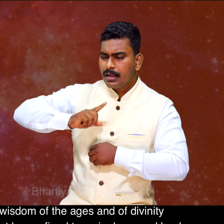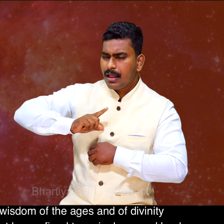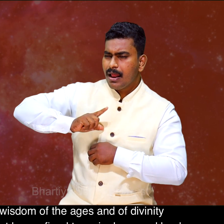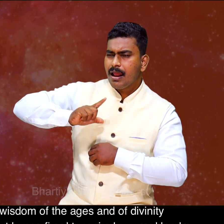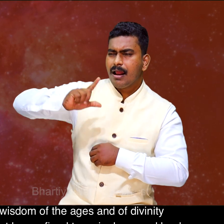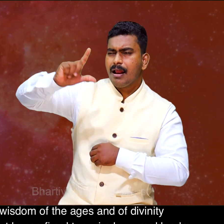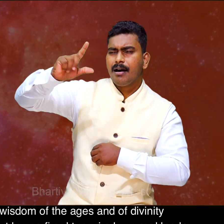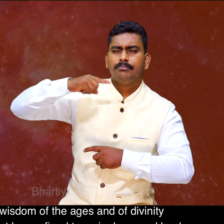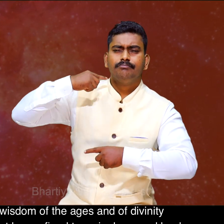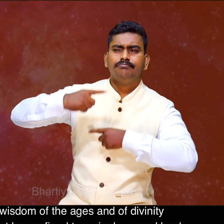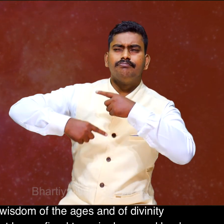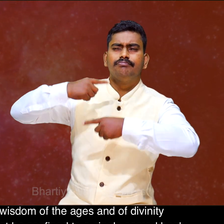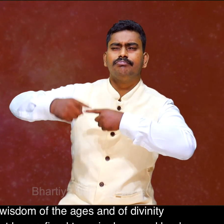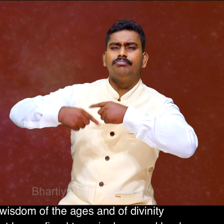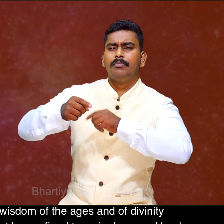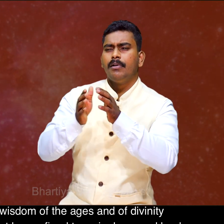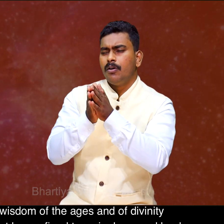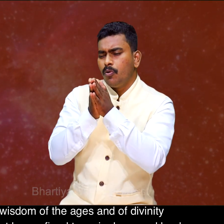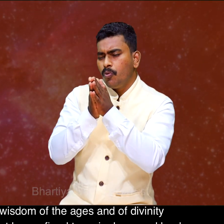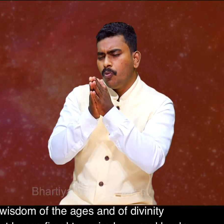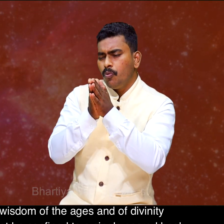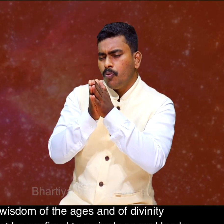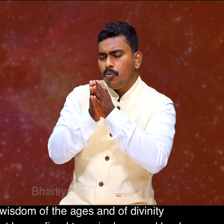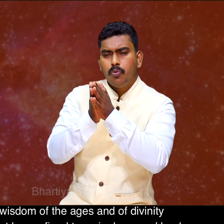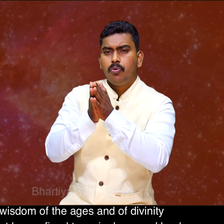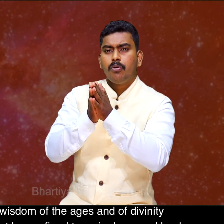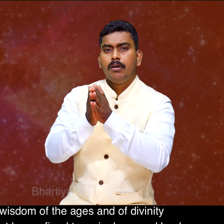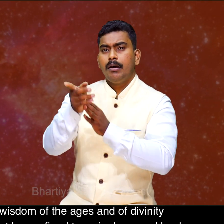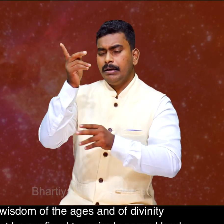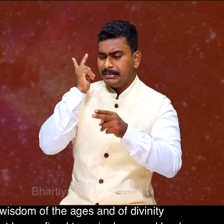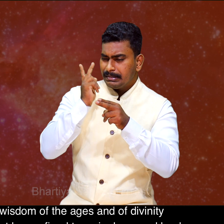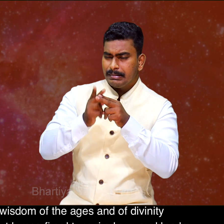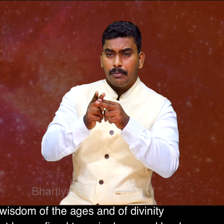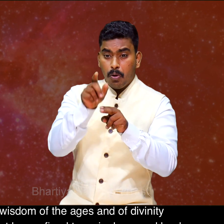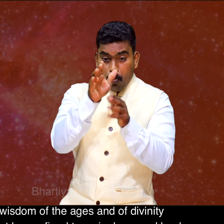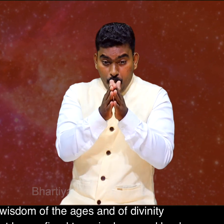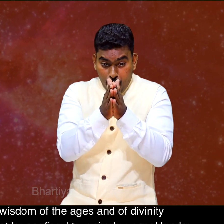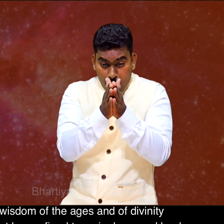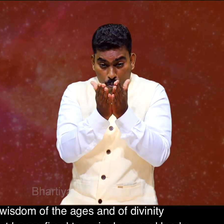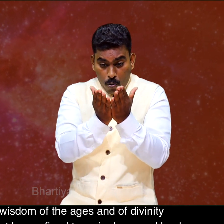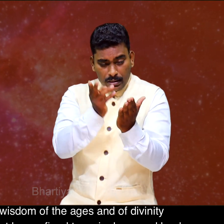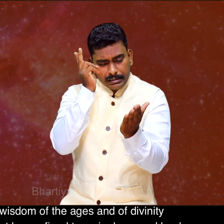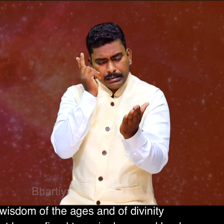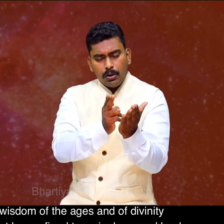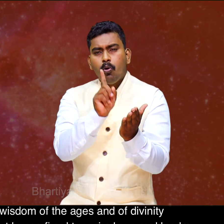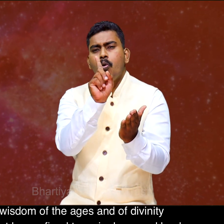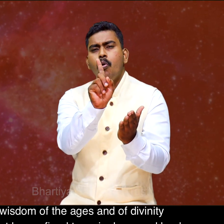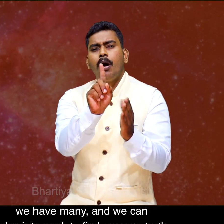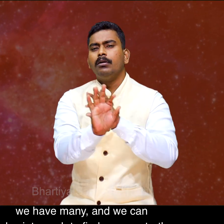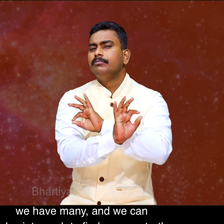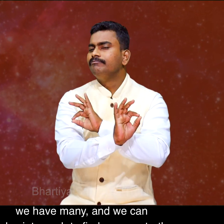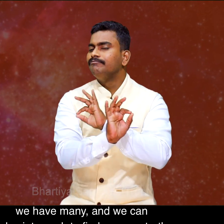wisdom of the ages and of divinity cannot be confined to a single sacred